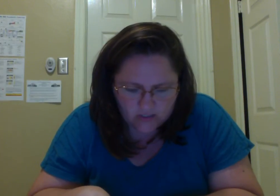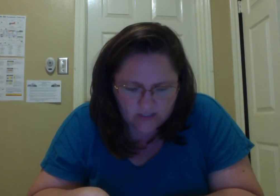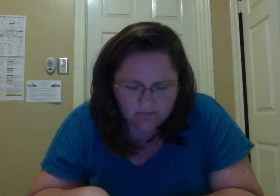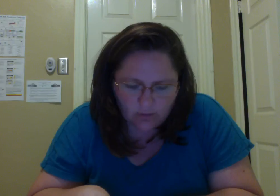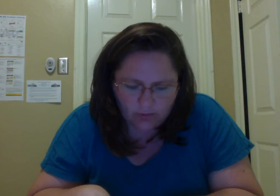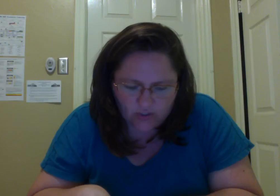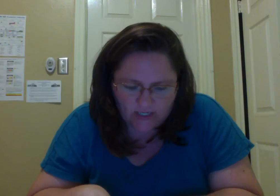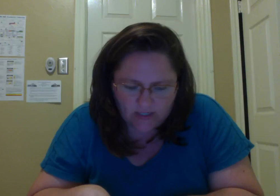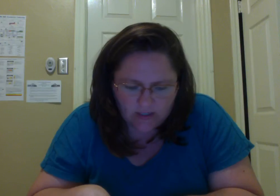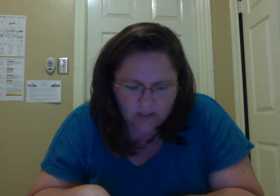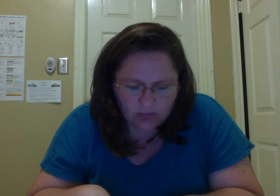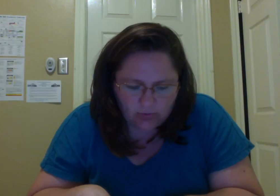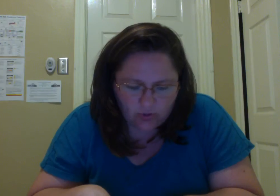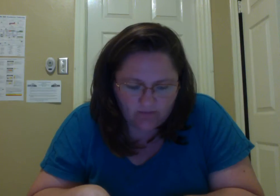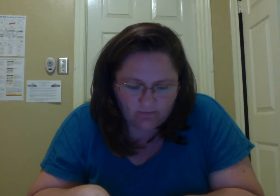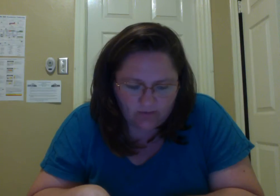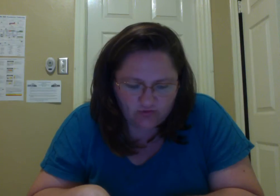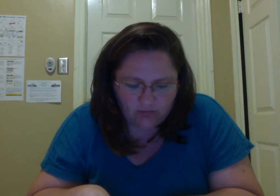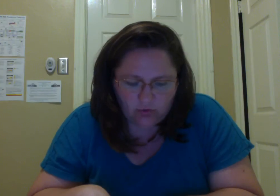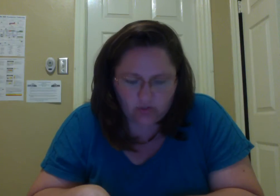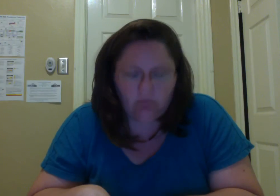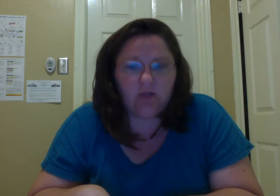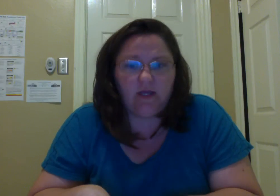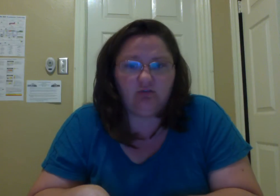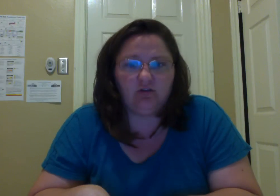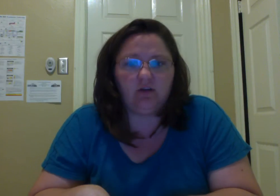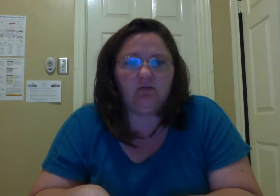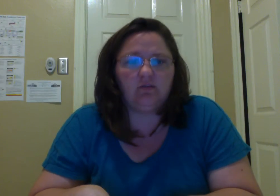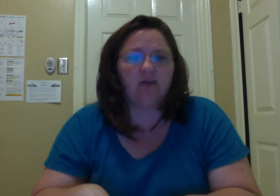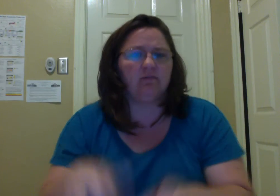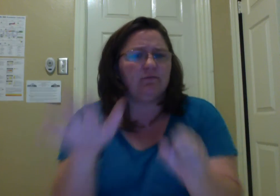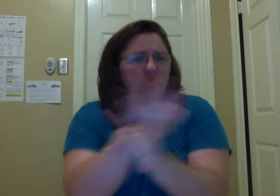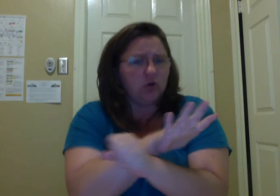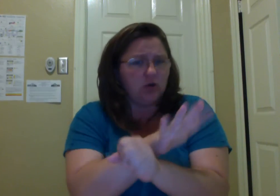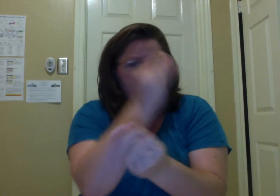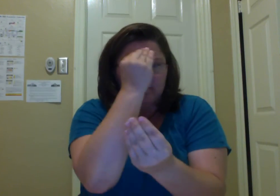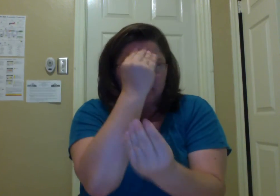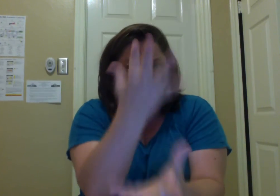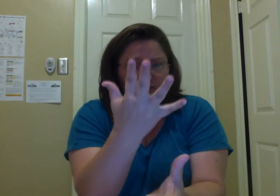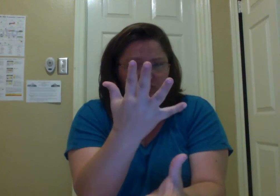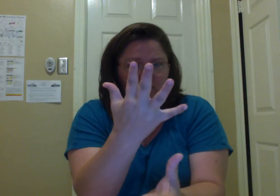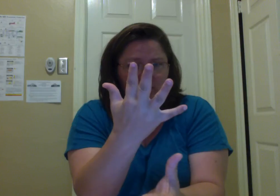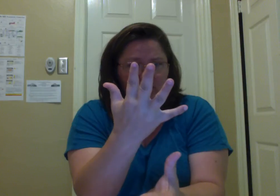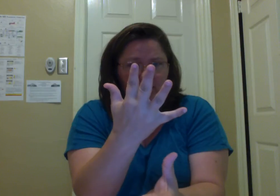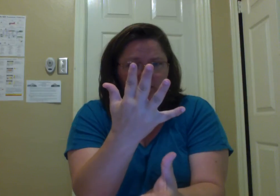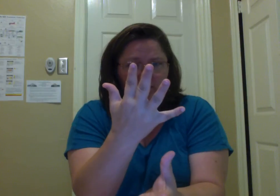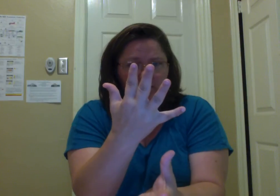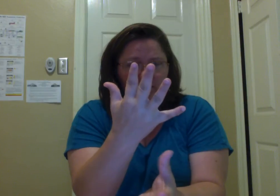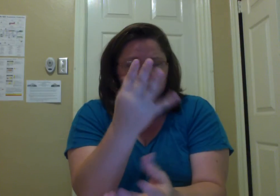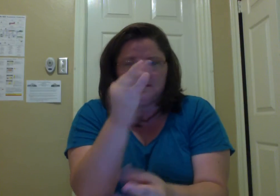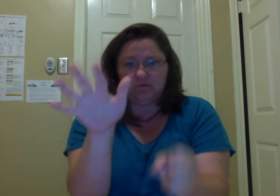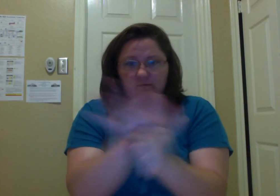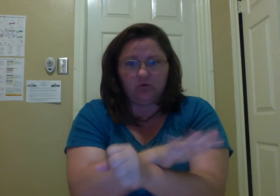it's all pure data. Pure information, pure communication. And you say full of information. So full